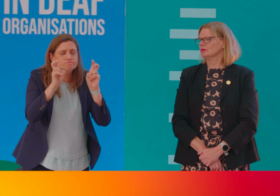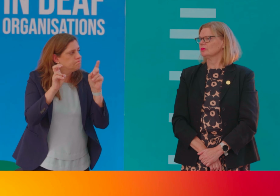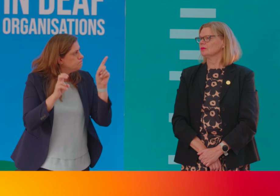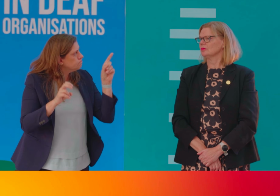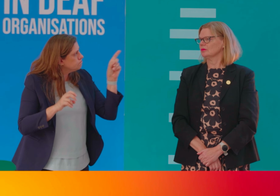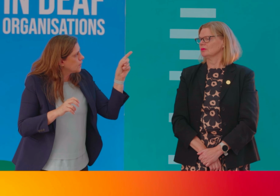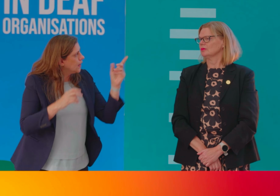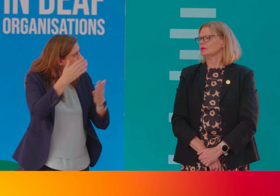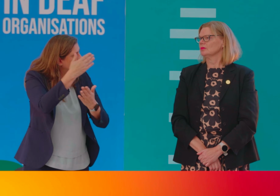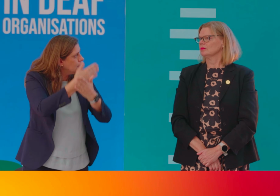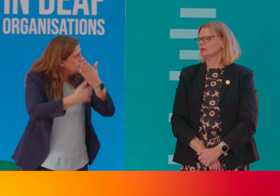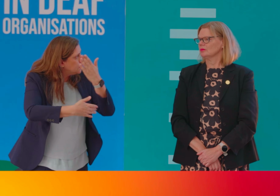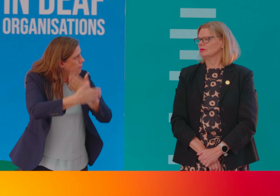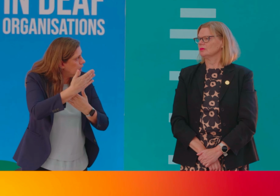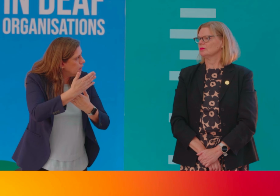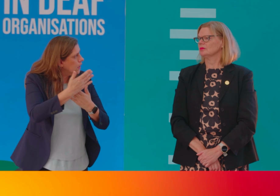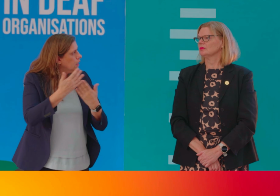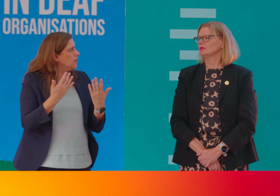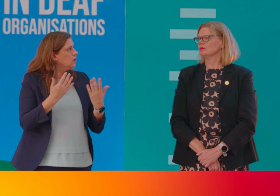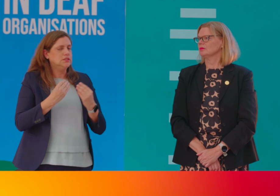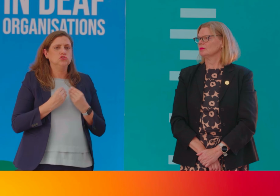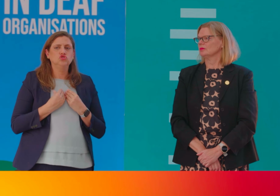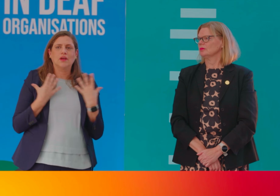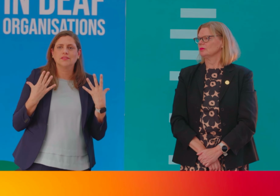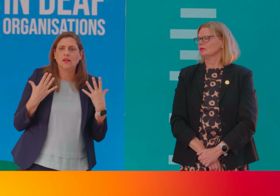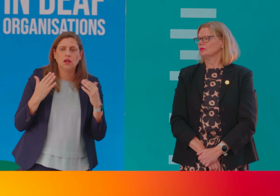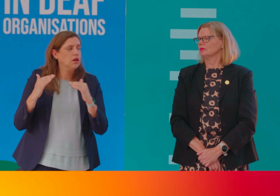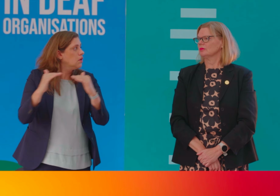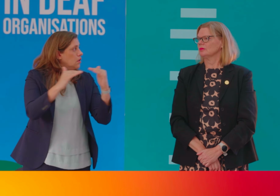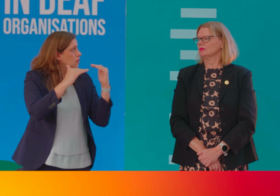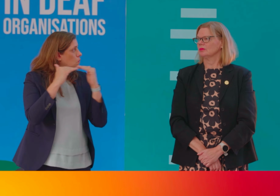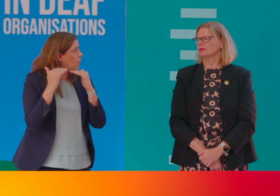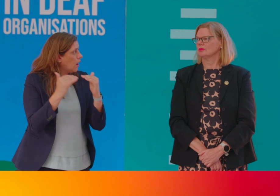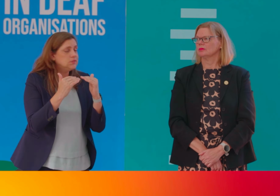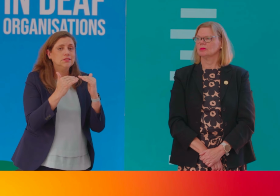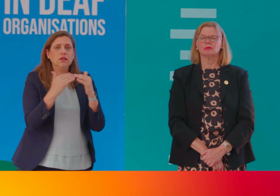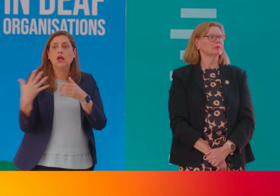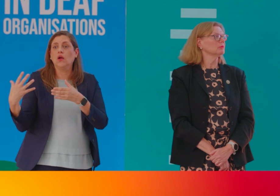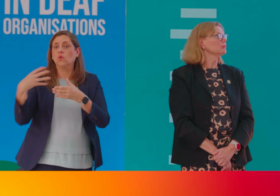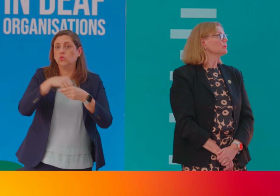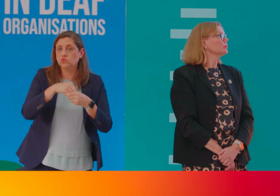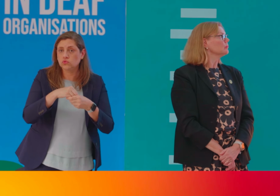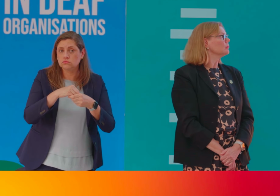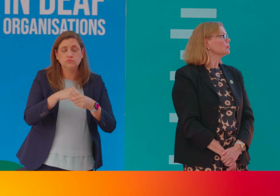We also have the United Nations Women's Strategy on Gender Equality